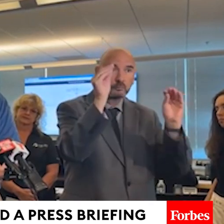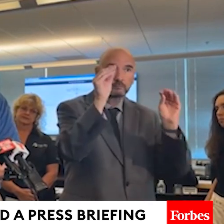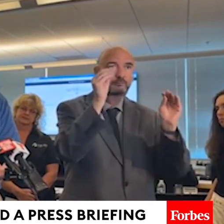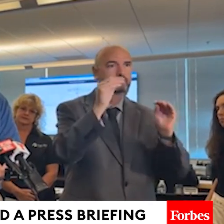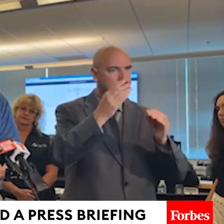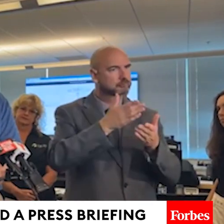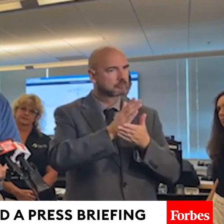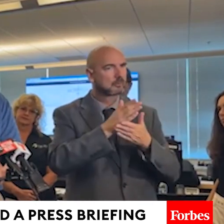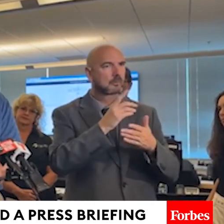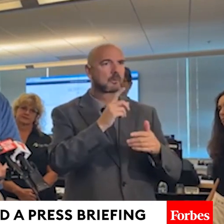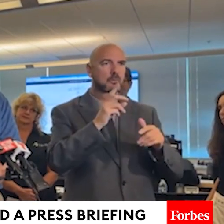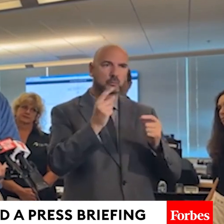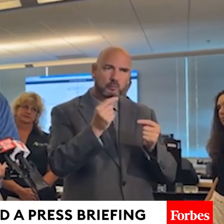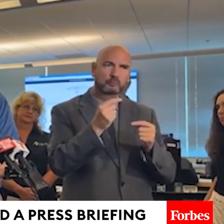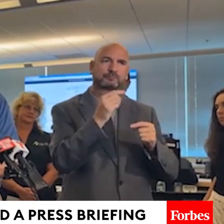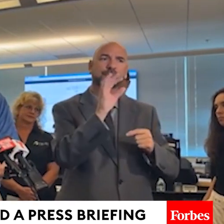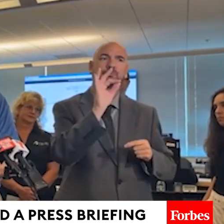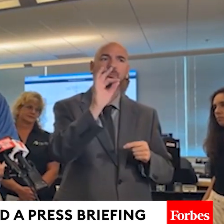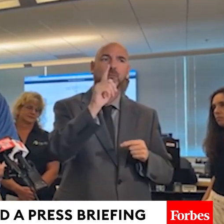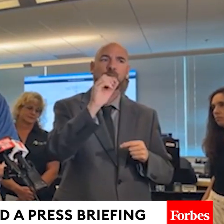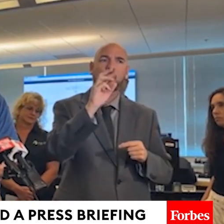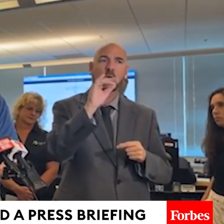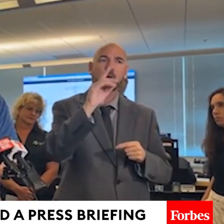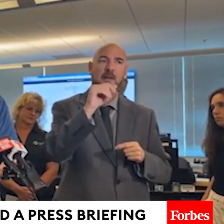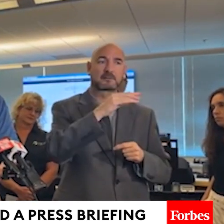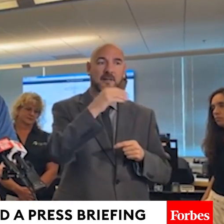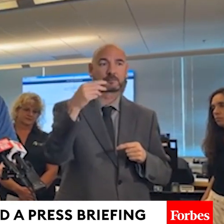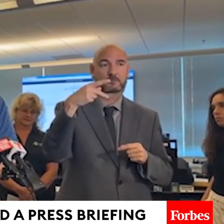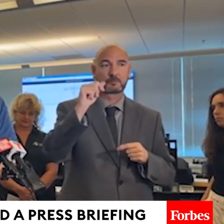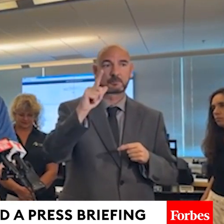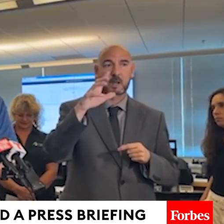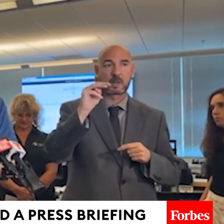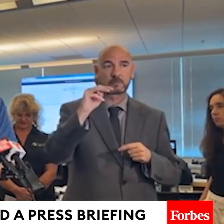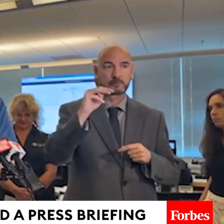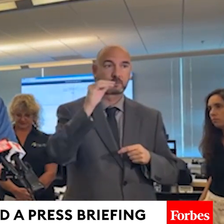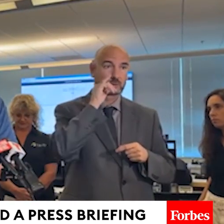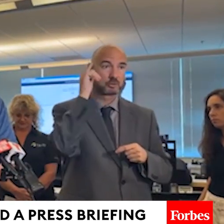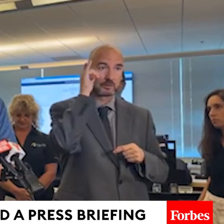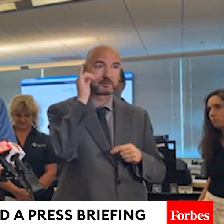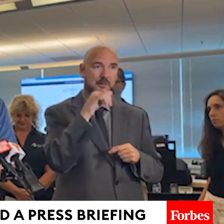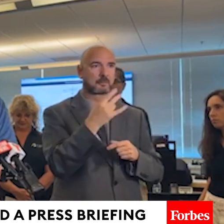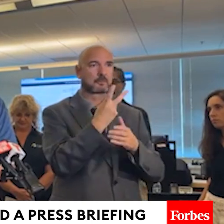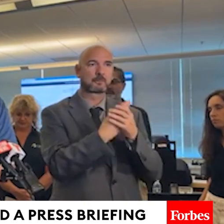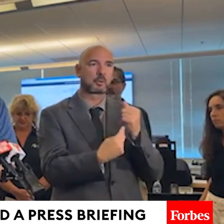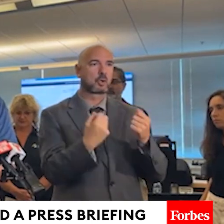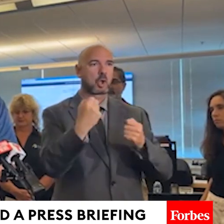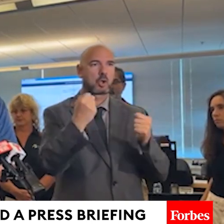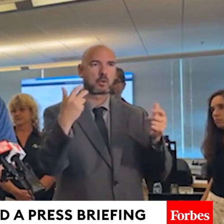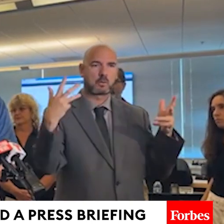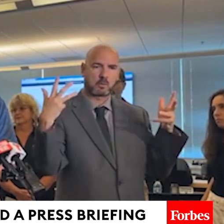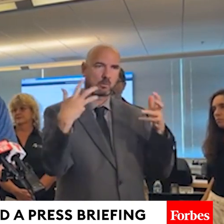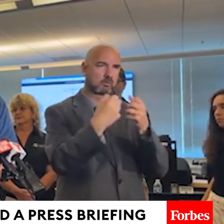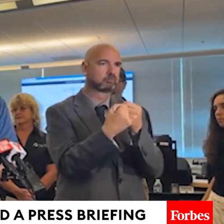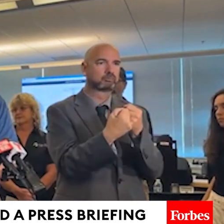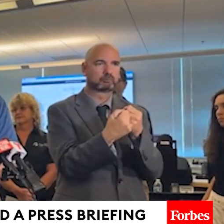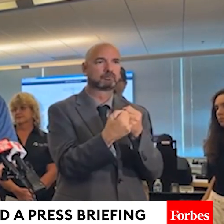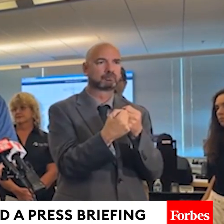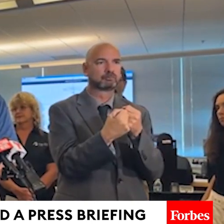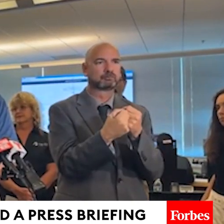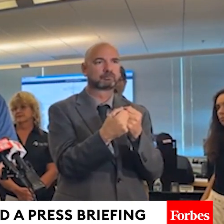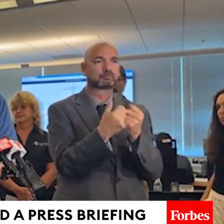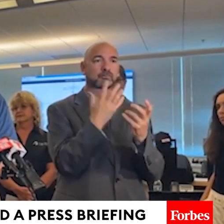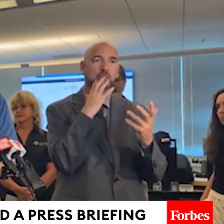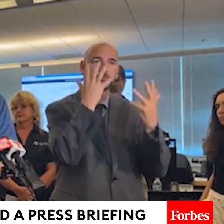Palm, it's my understanding that both vehicles neither stopped at either direction, and unfortunately a passenger, 53-year-old